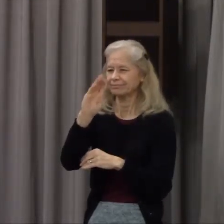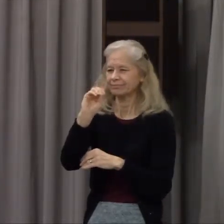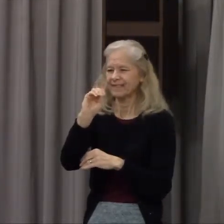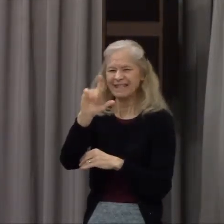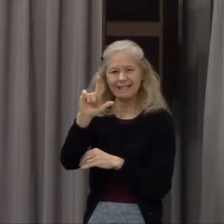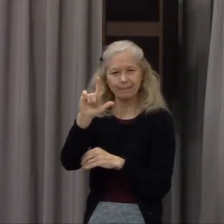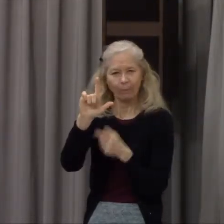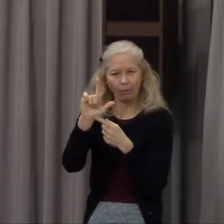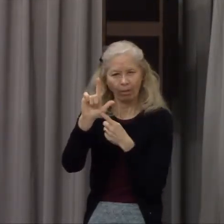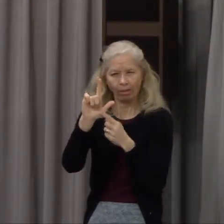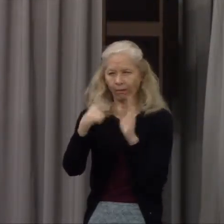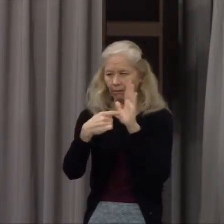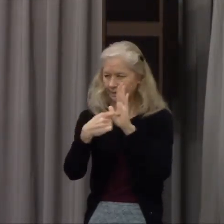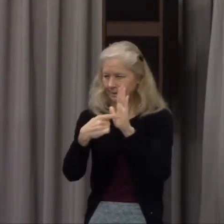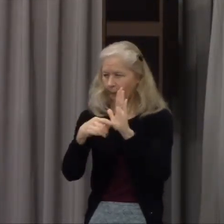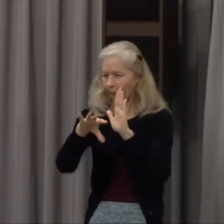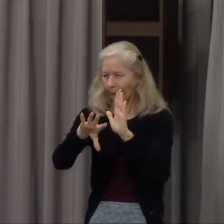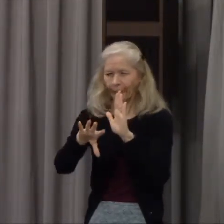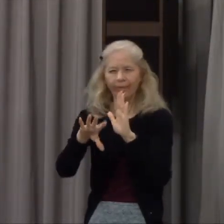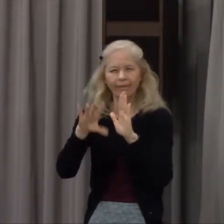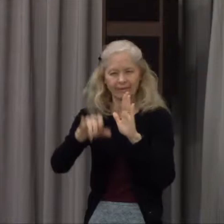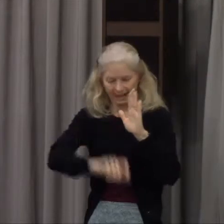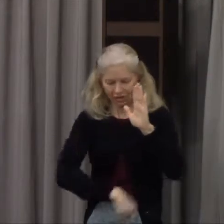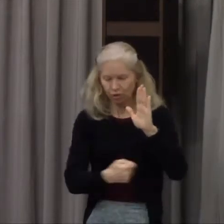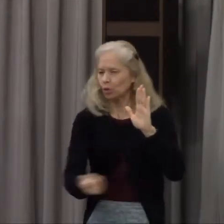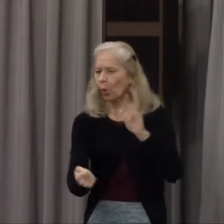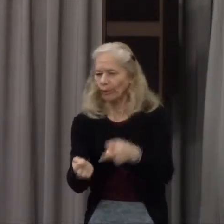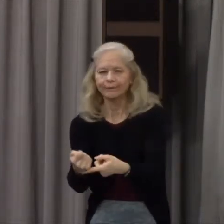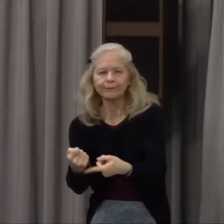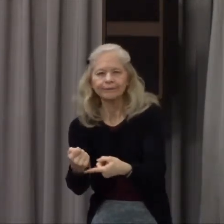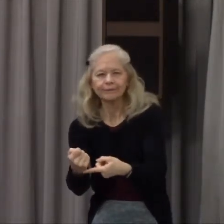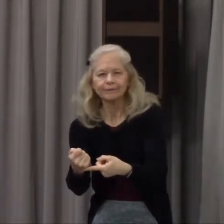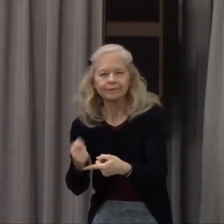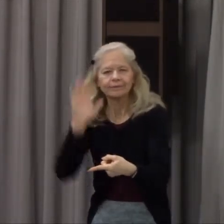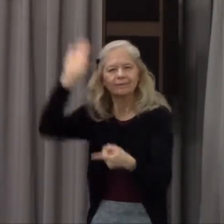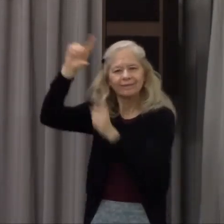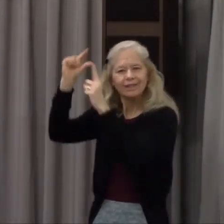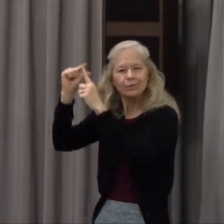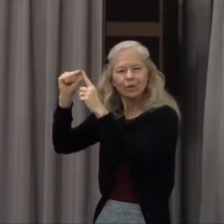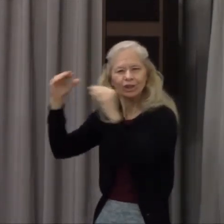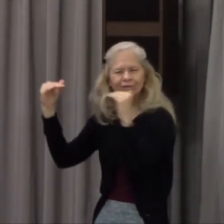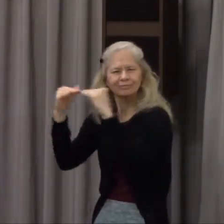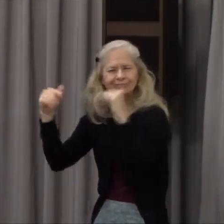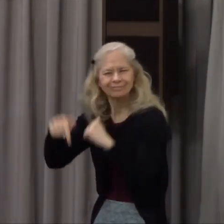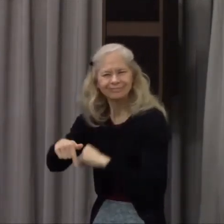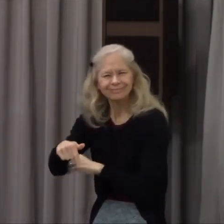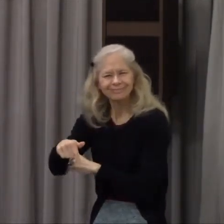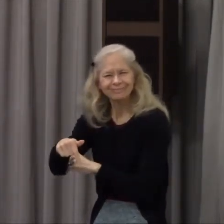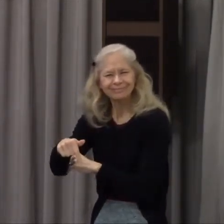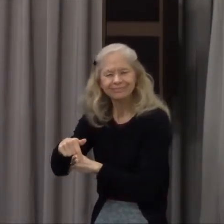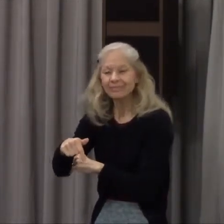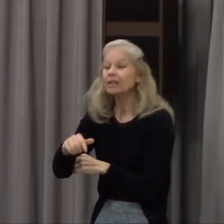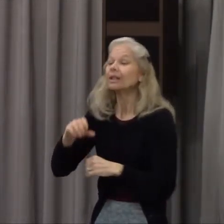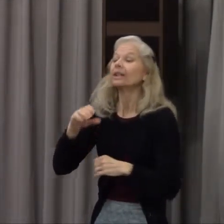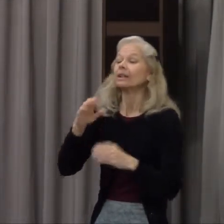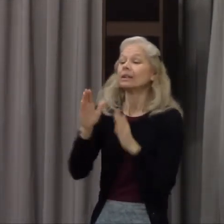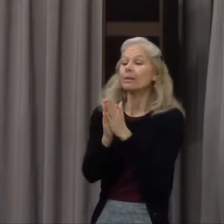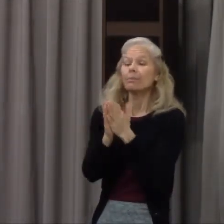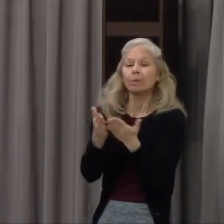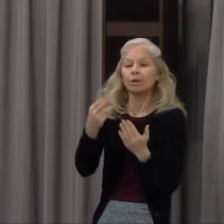First of all, the Word of God is a piercing sword to convict. Hebrews 4:12. It's quick and powerful,